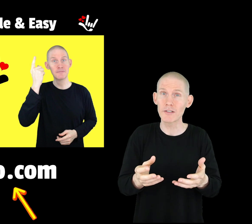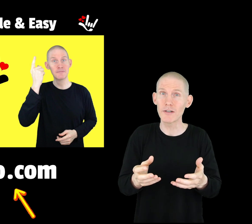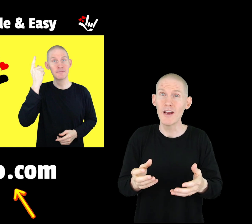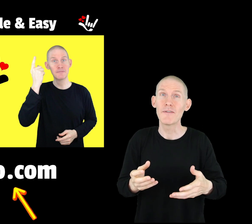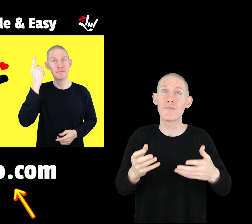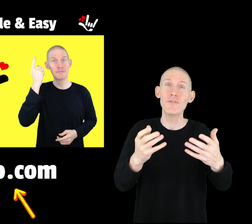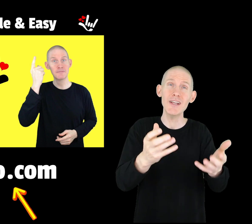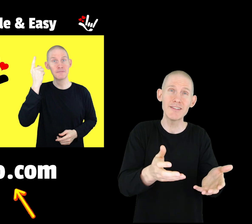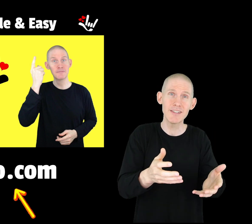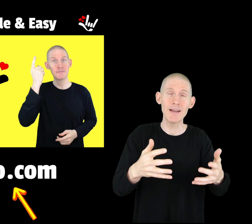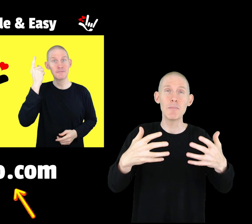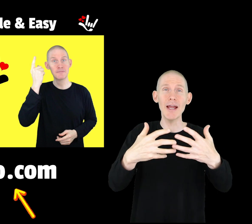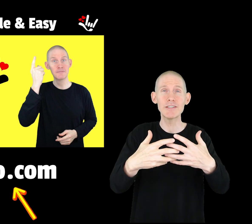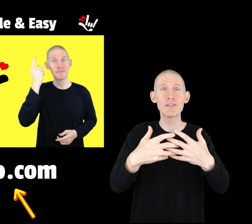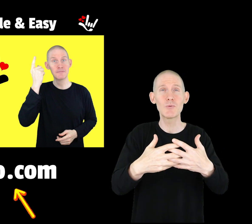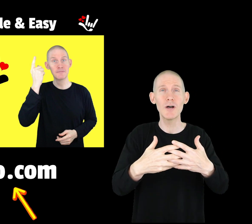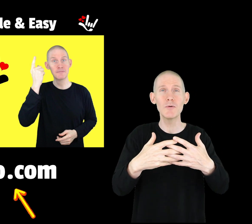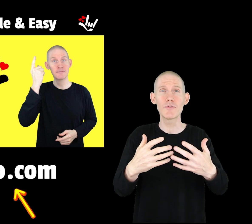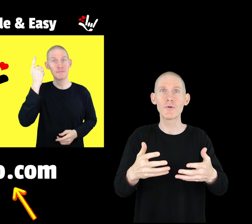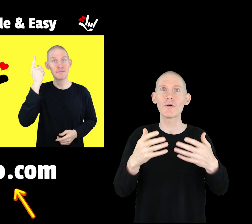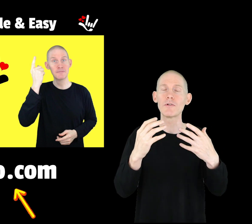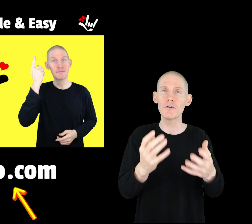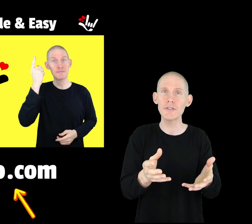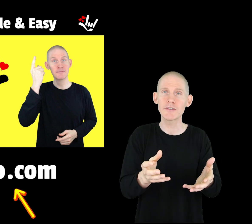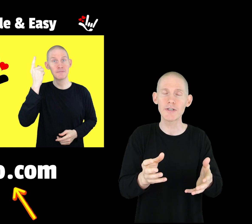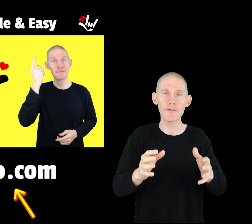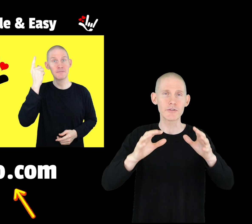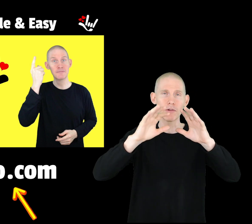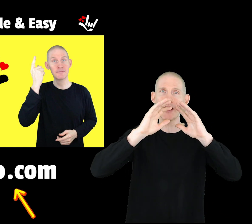your ability and boost your skills before you even get to the lesson.